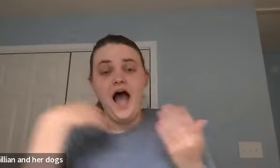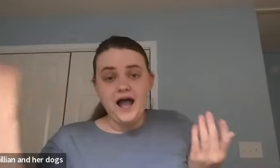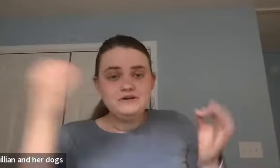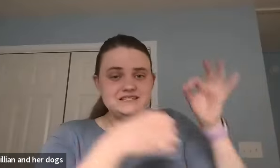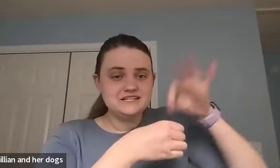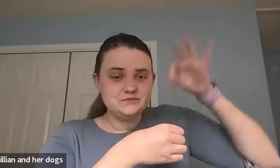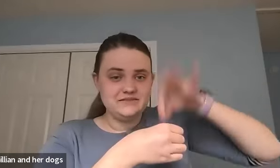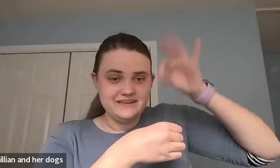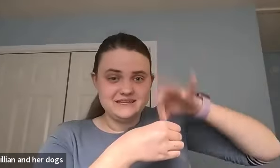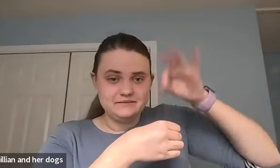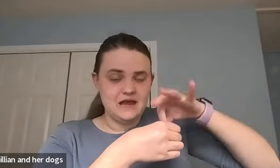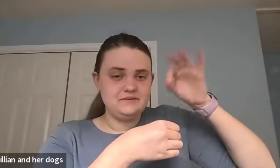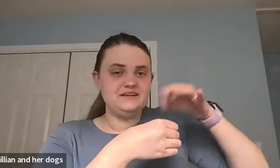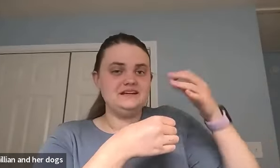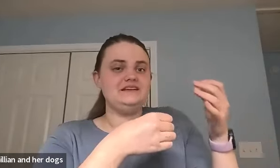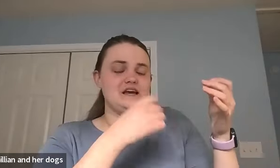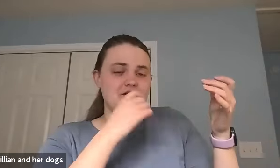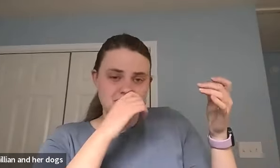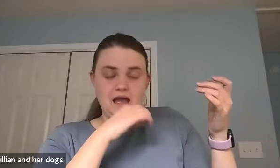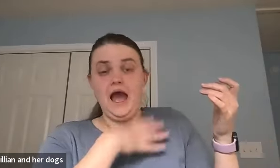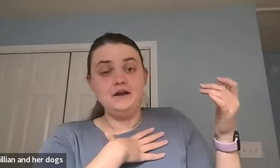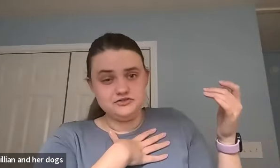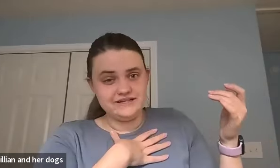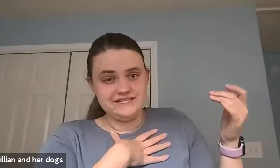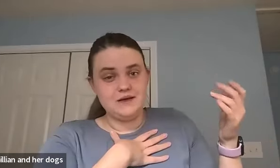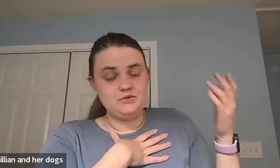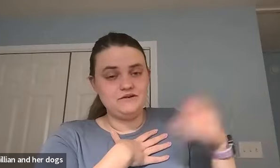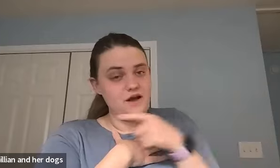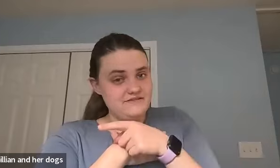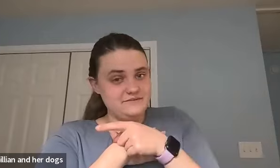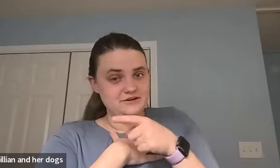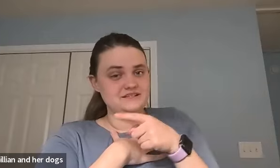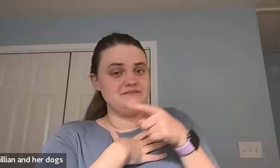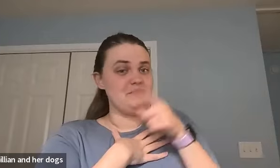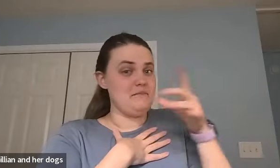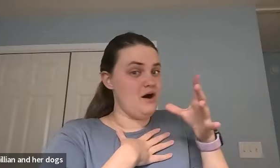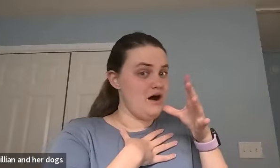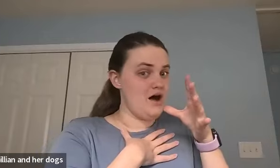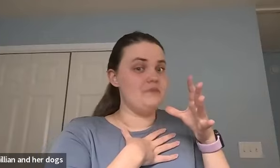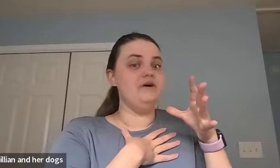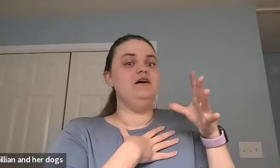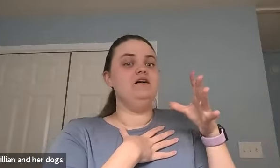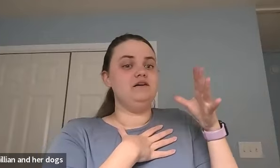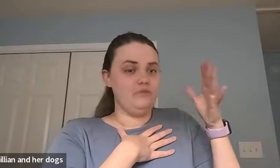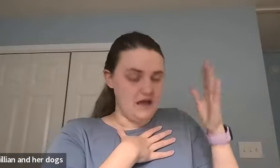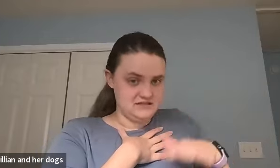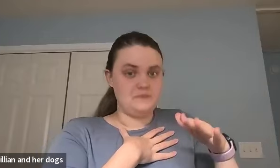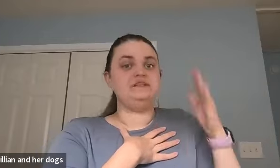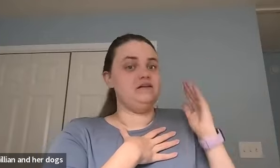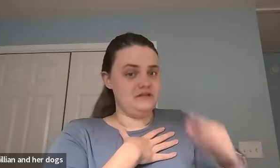I always think it should have been this, like tapping it in, because I don't drink tea. I'm more of a coffee person, but my mom has a cup of tea every